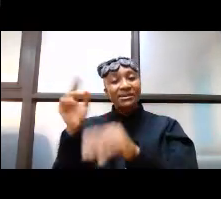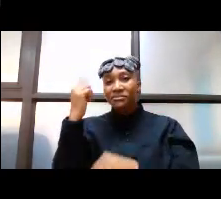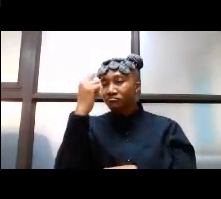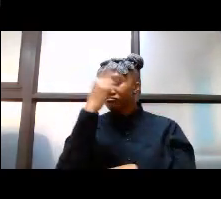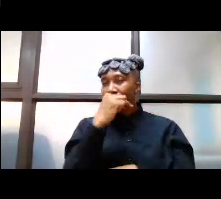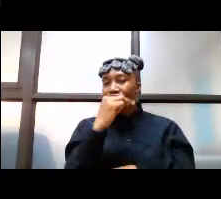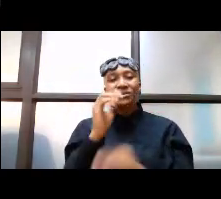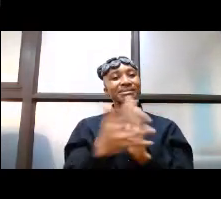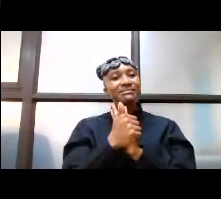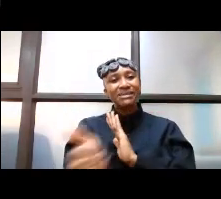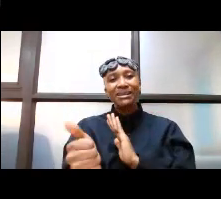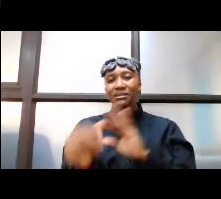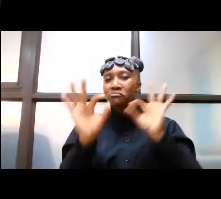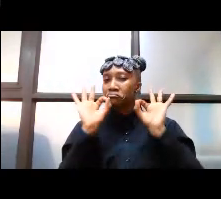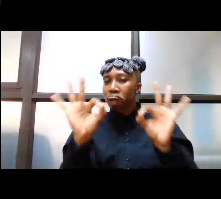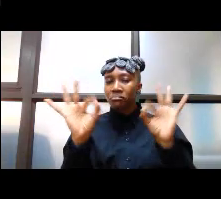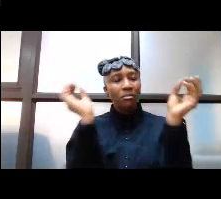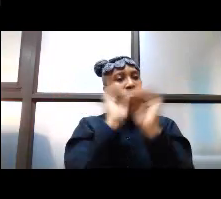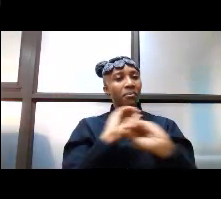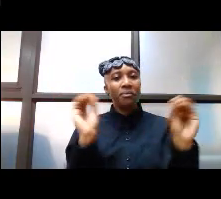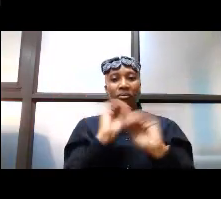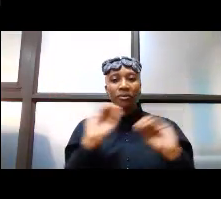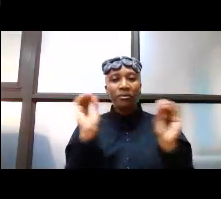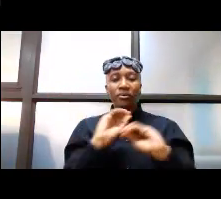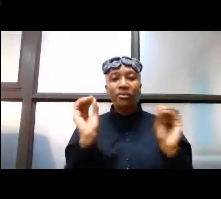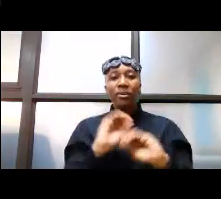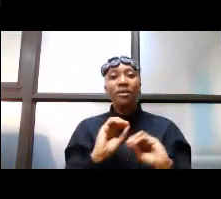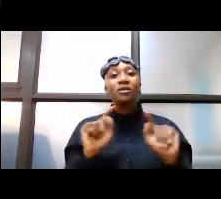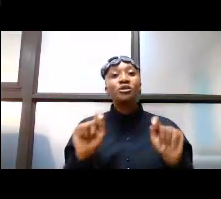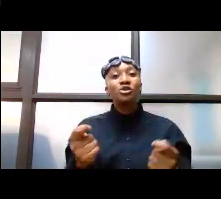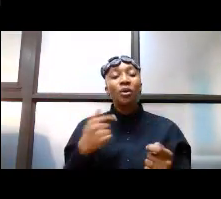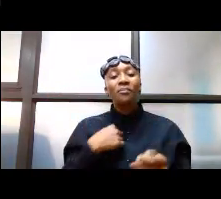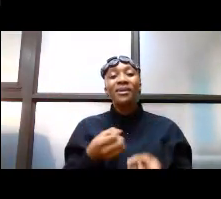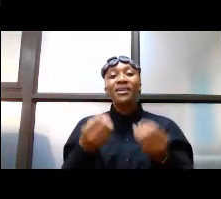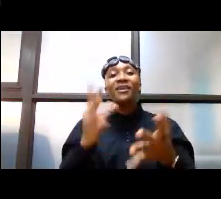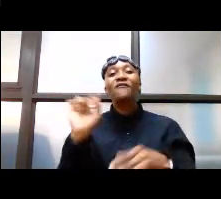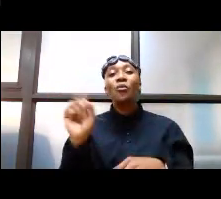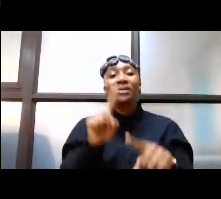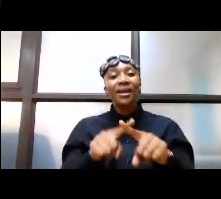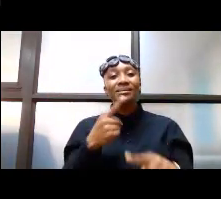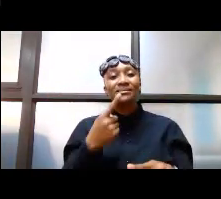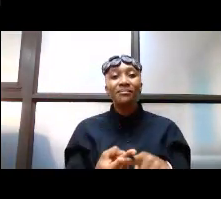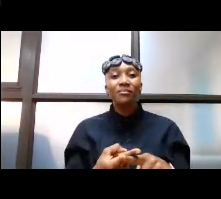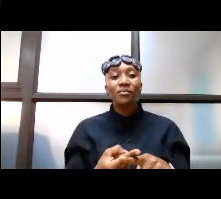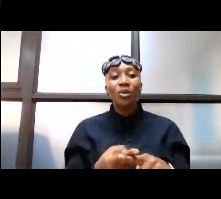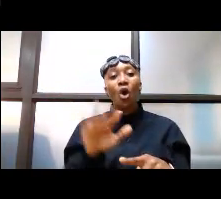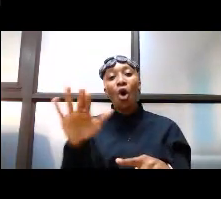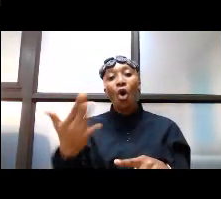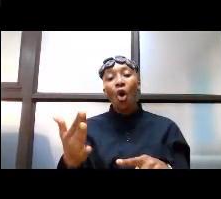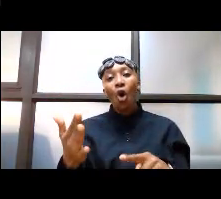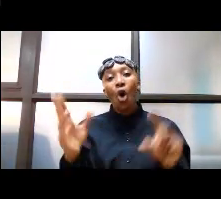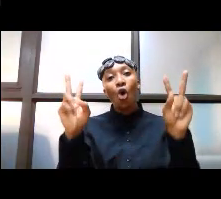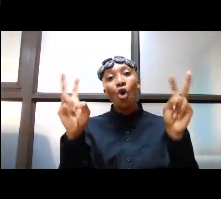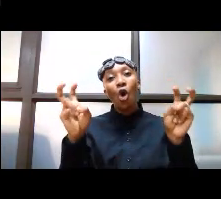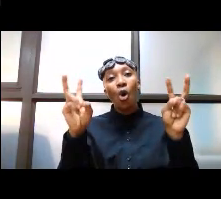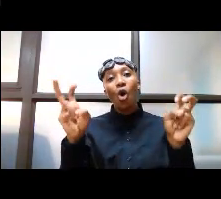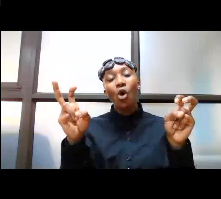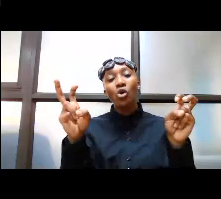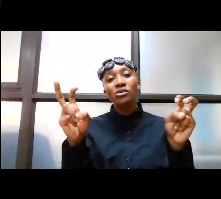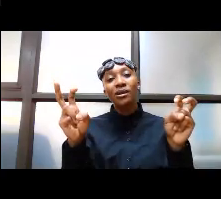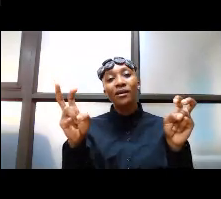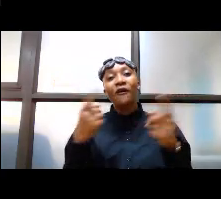impaired learners. Here to give a typical, well, a quote from my participants